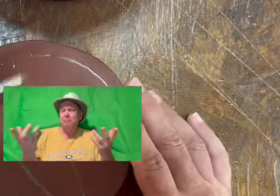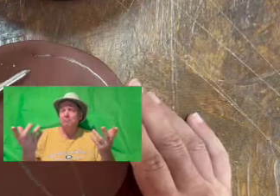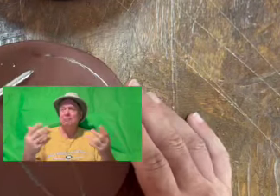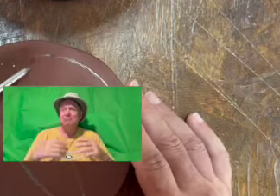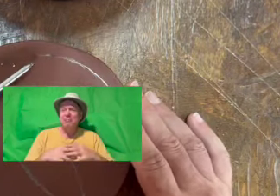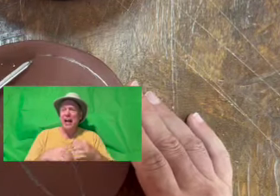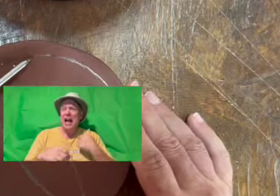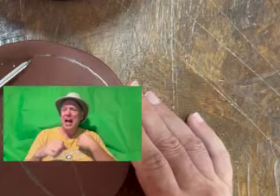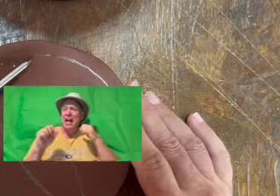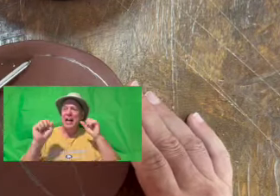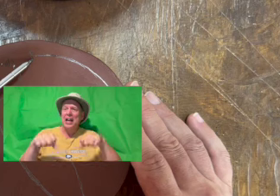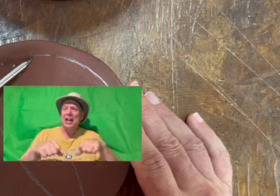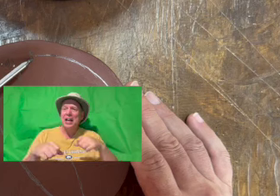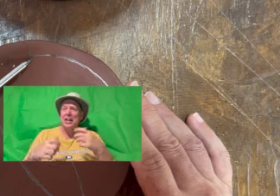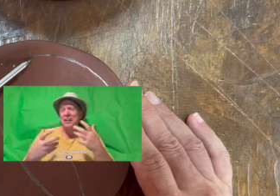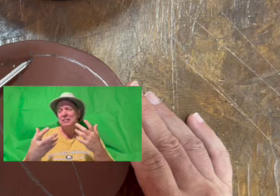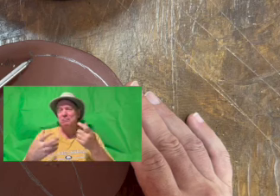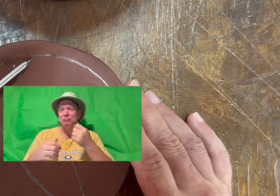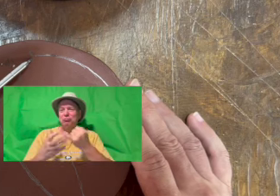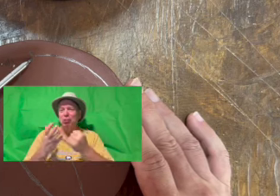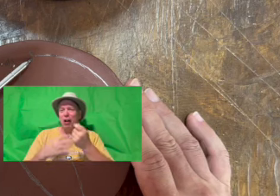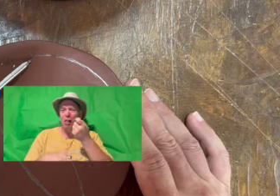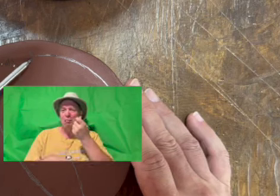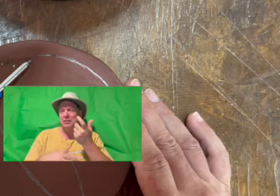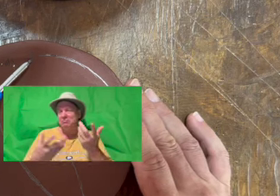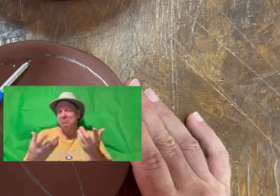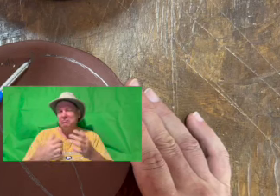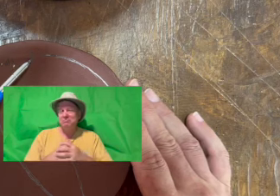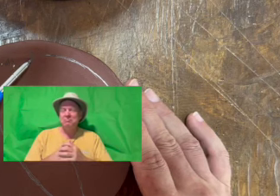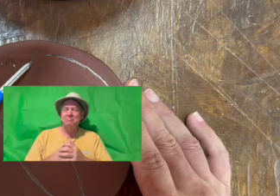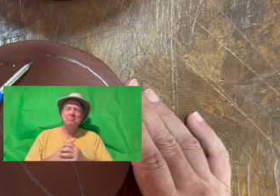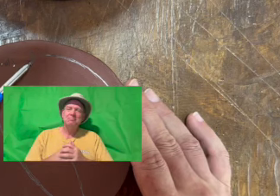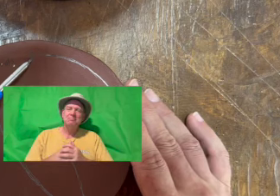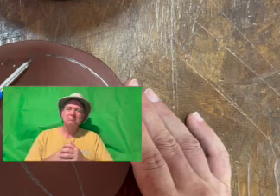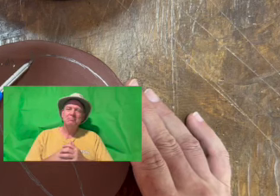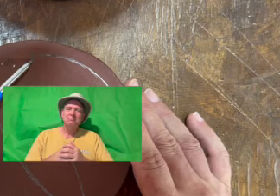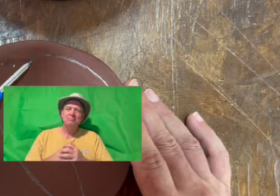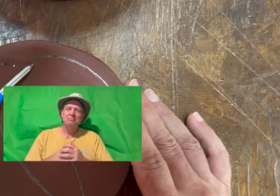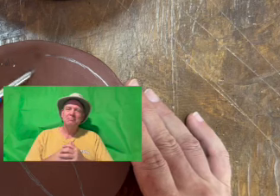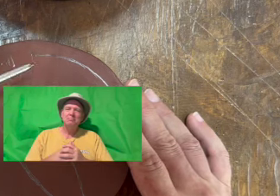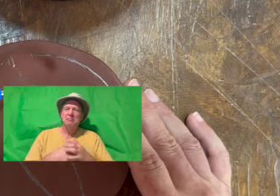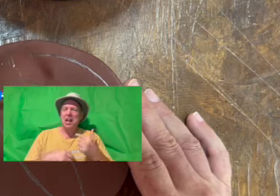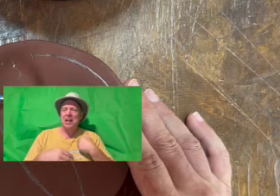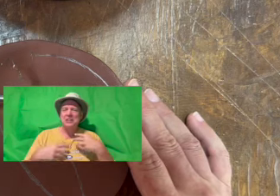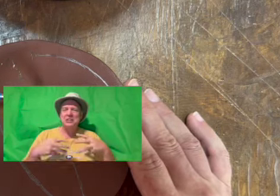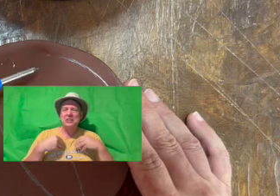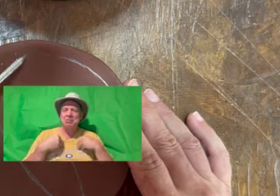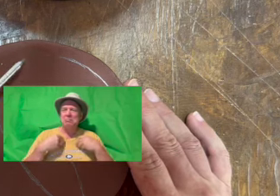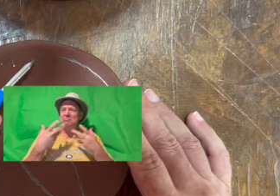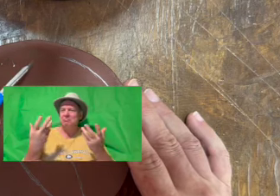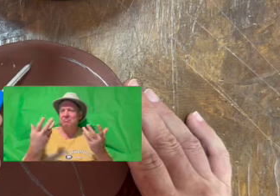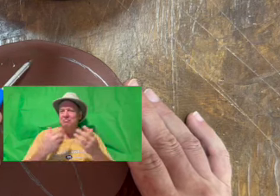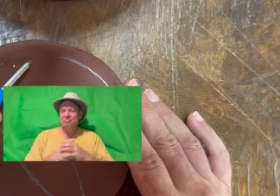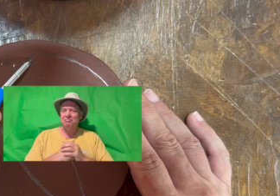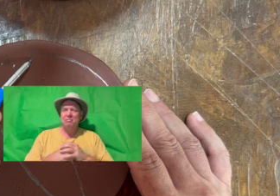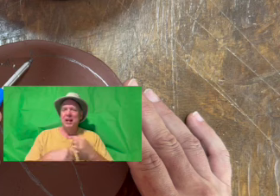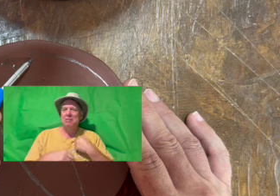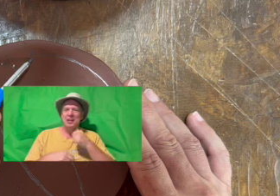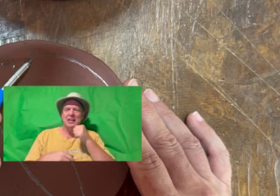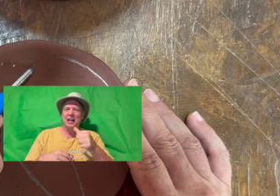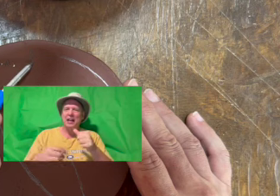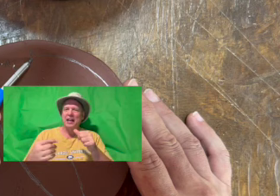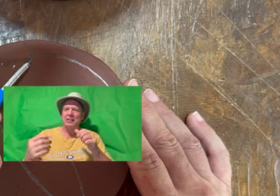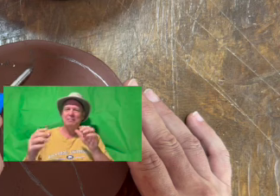done. So I am completely fine with my lack of perfect